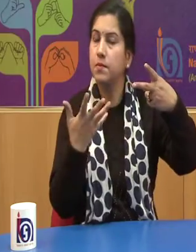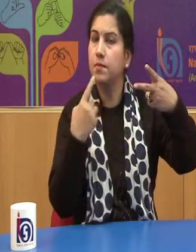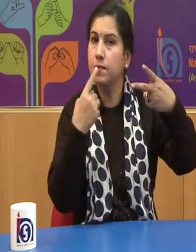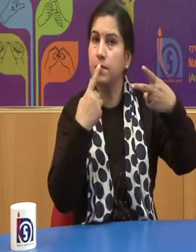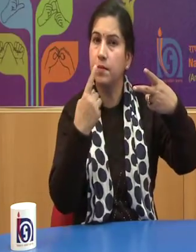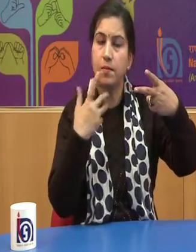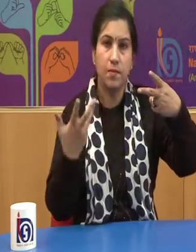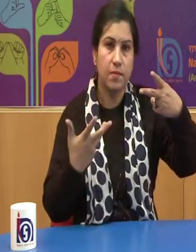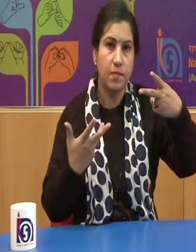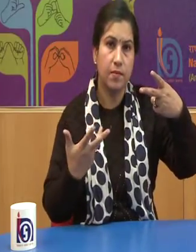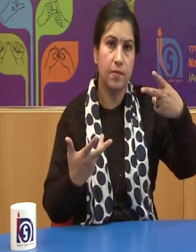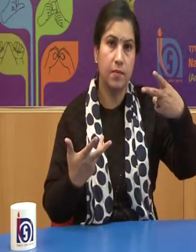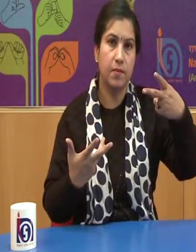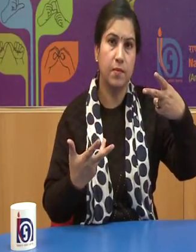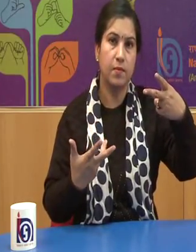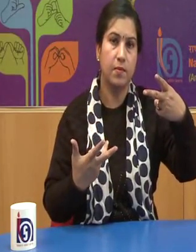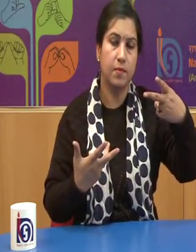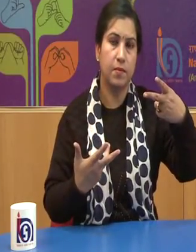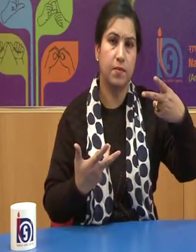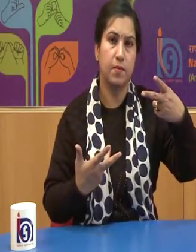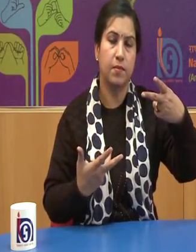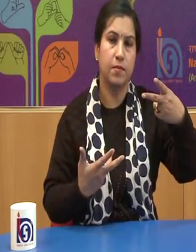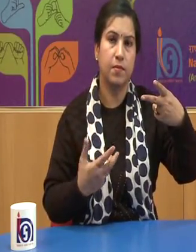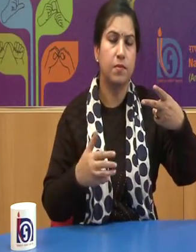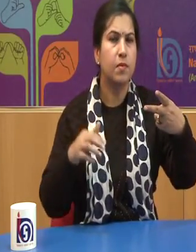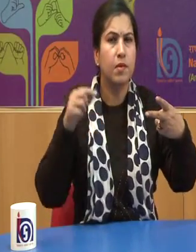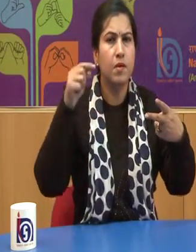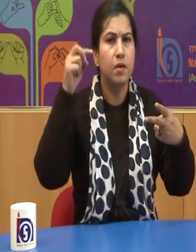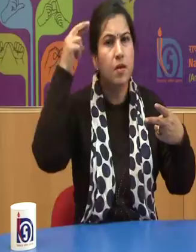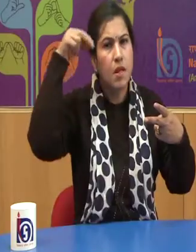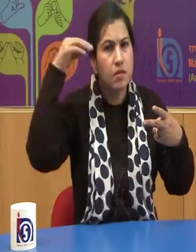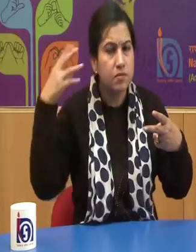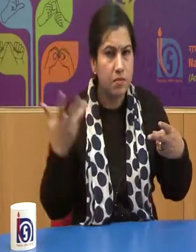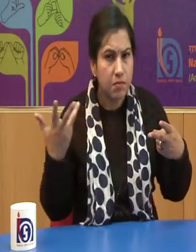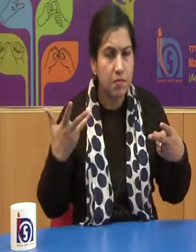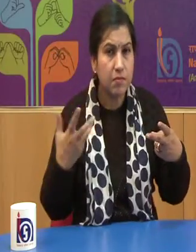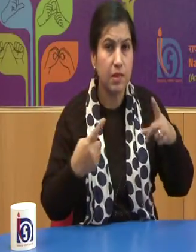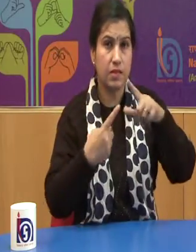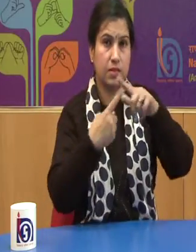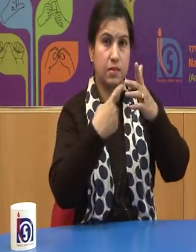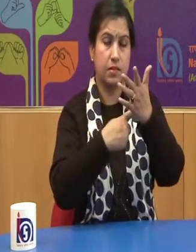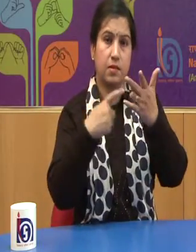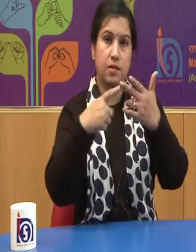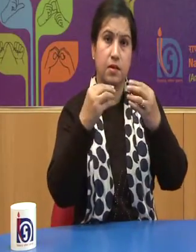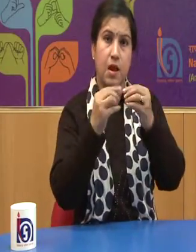Second, we discussed about the causes of the tribal revolts